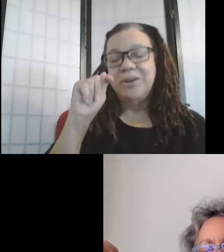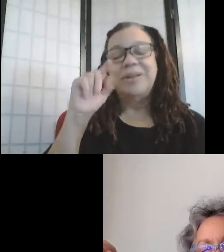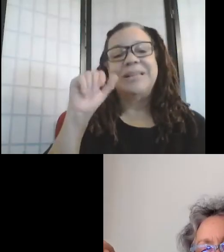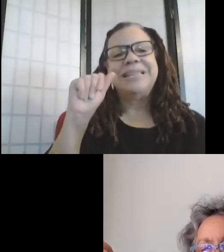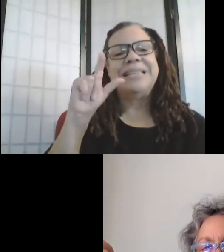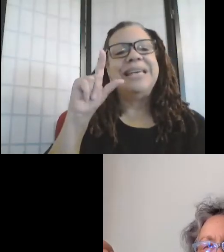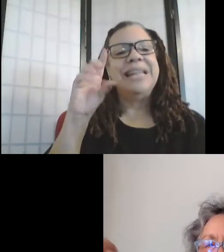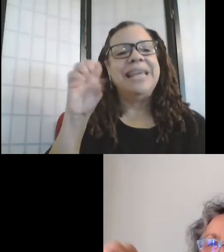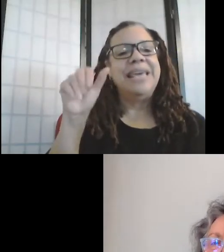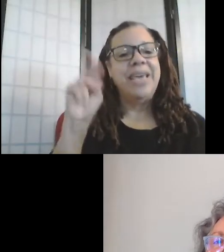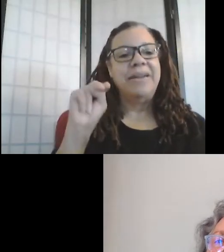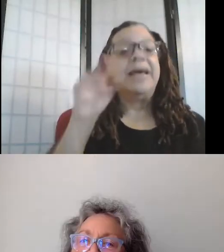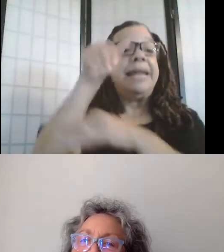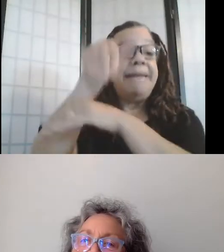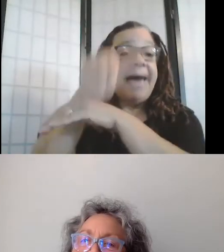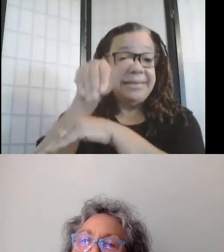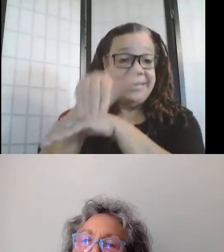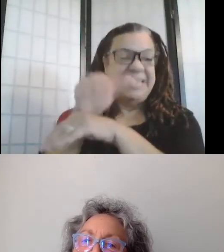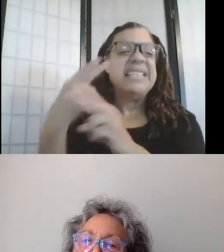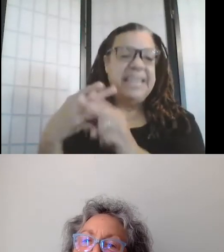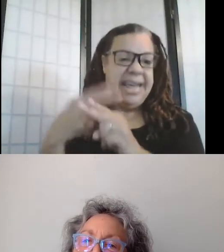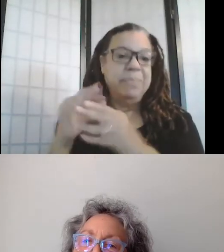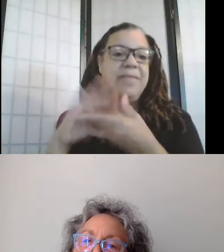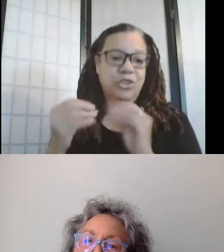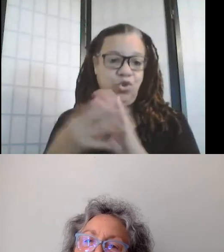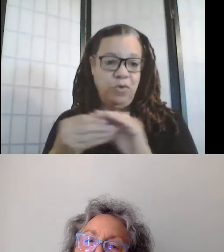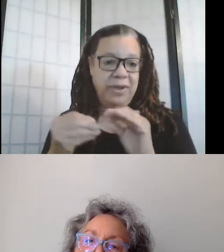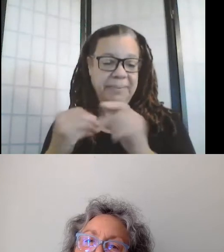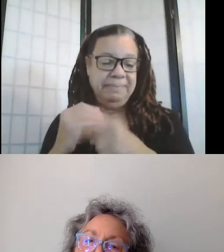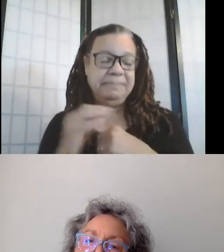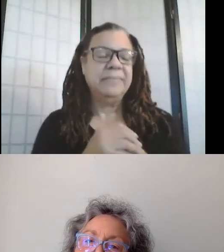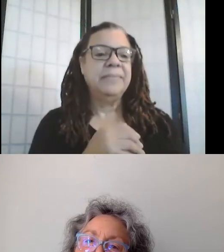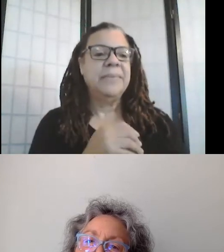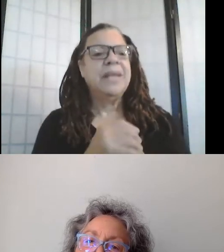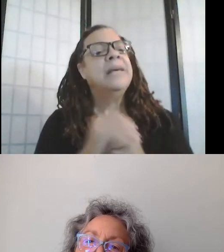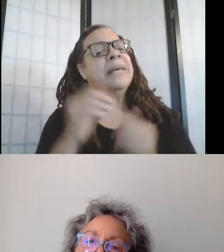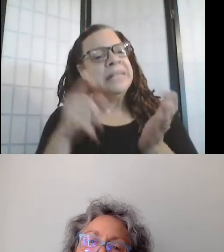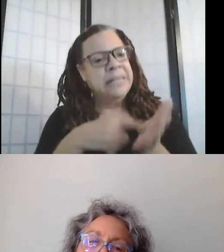And I find myself more and more